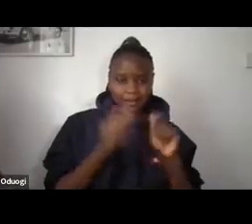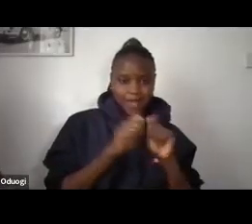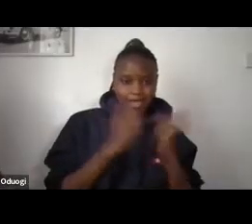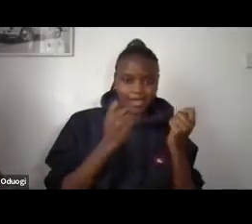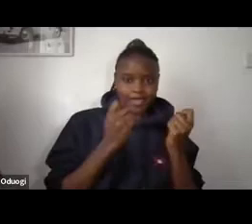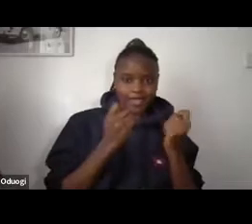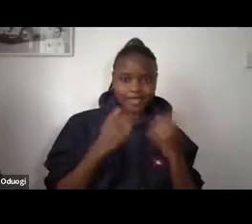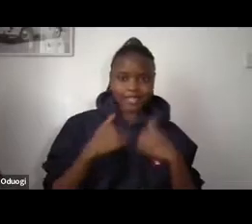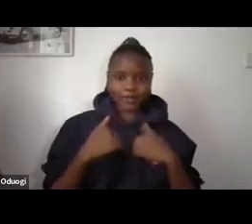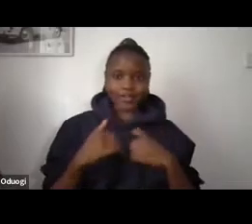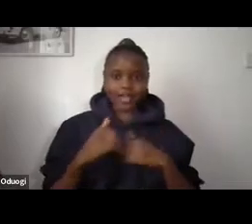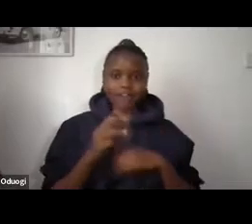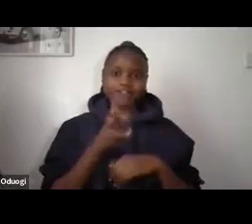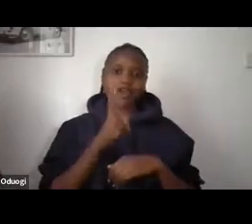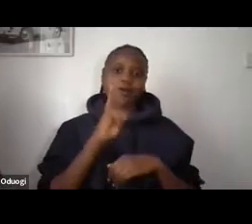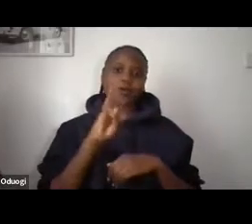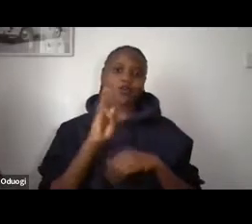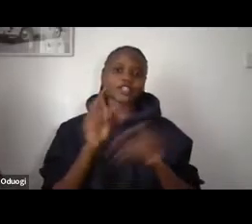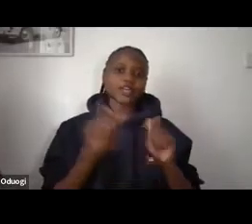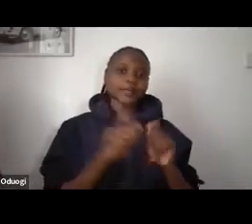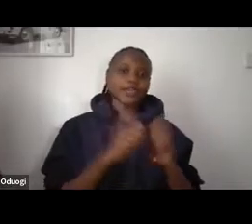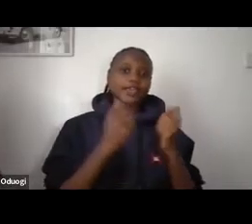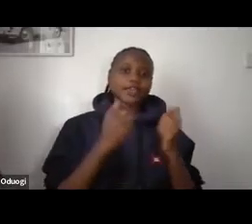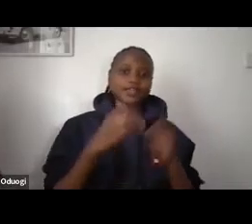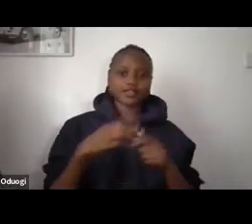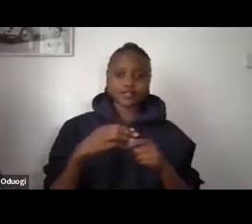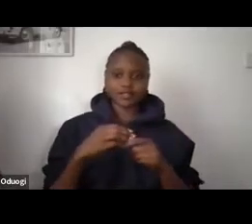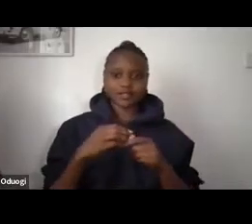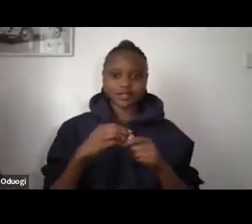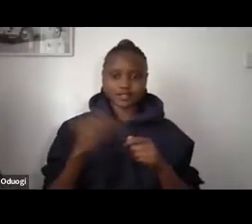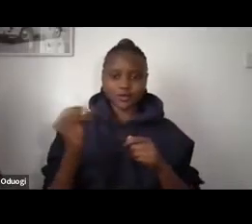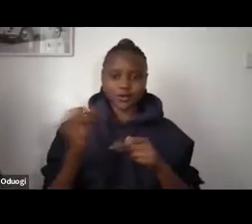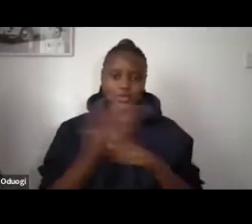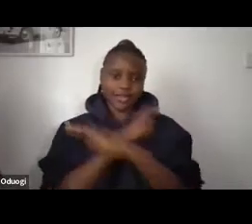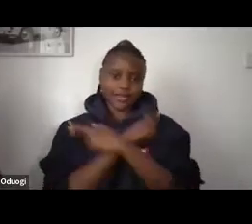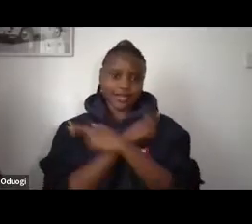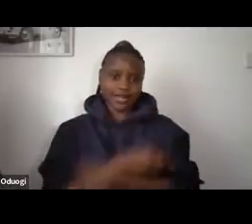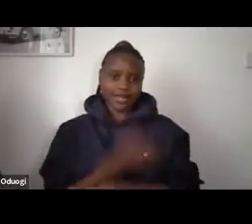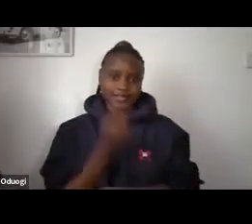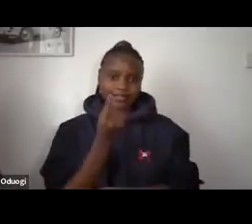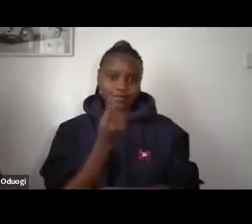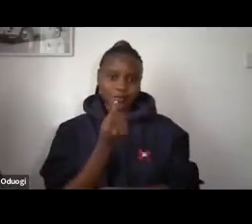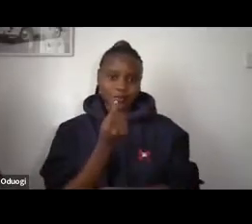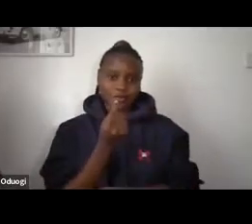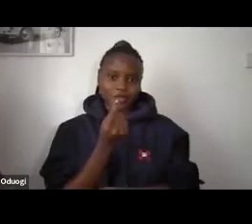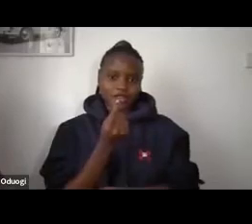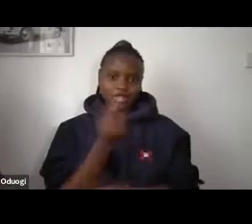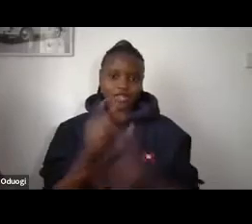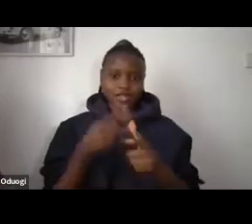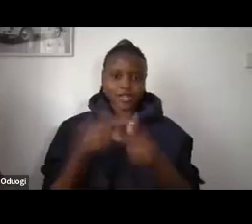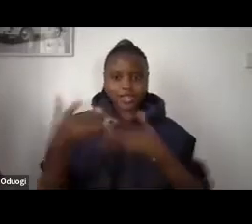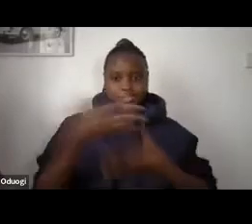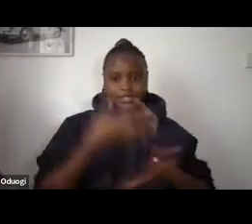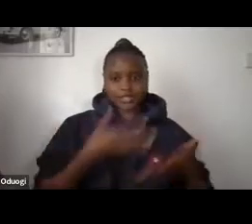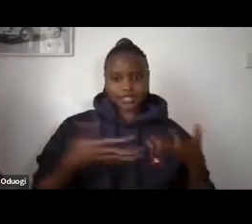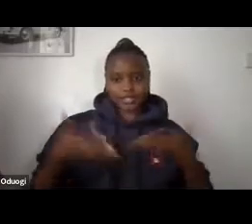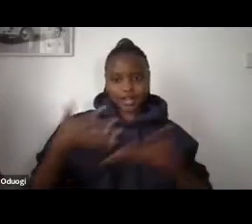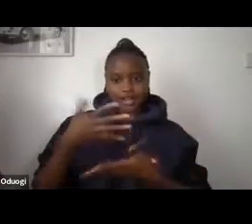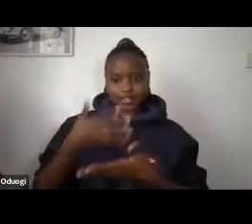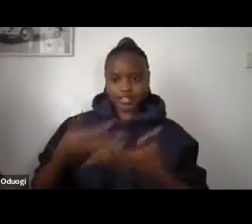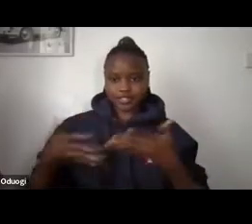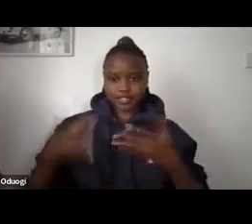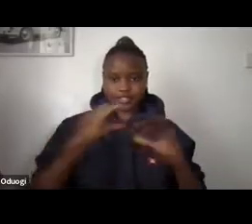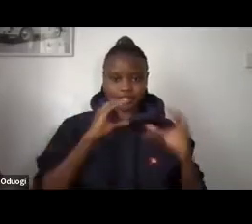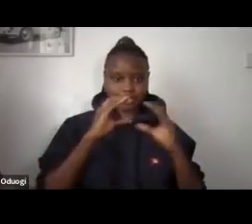water break where we can go and just relax a bit and get to interact. You can interact in the chat as